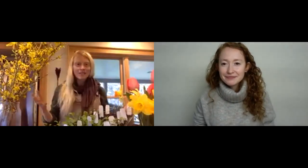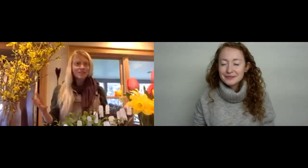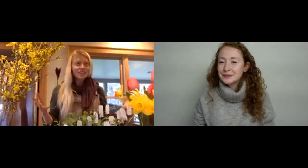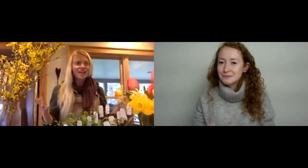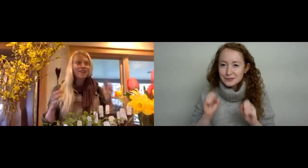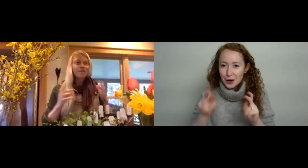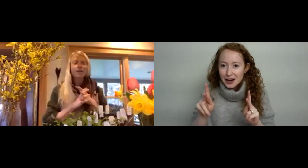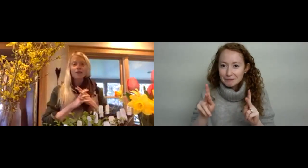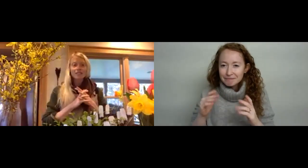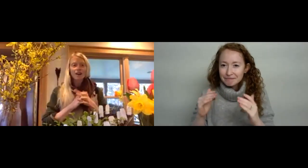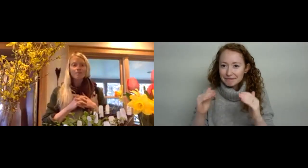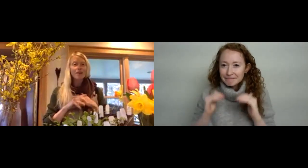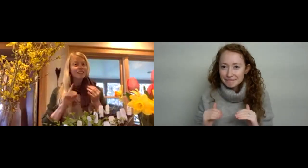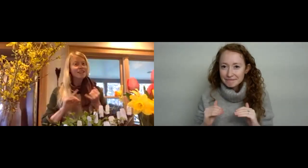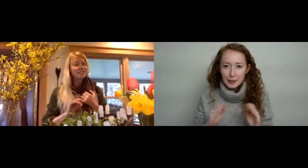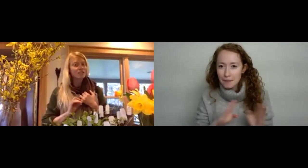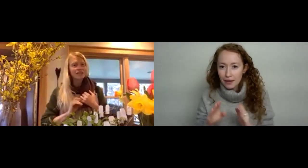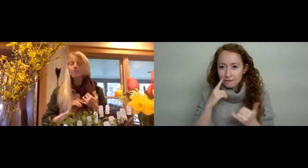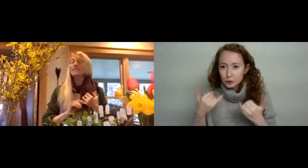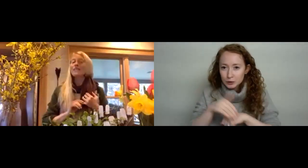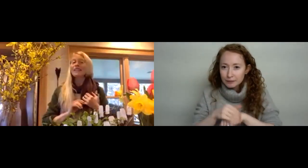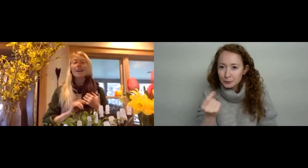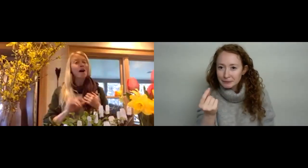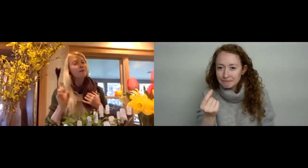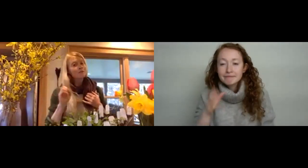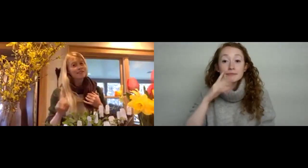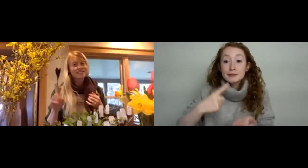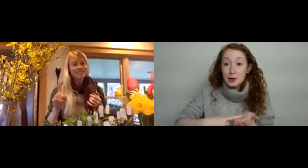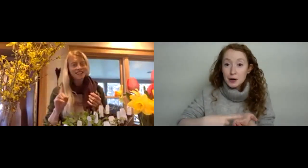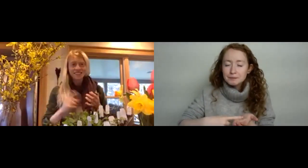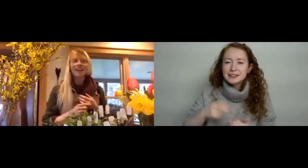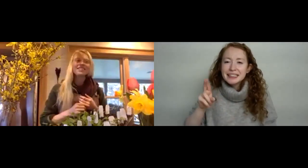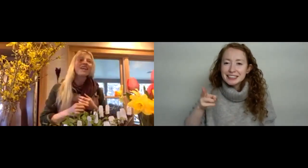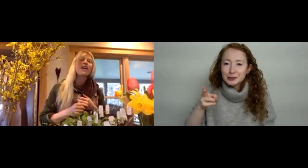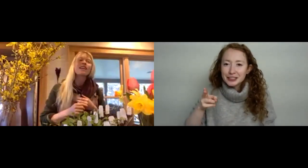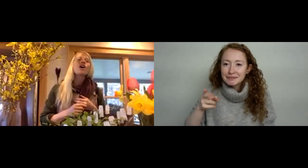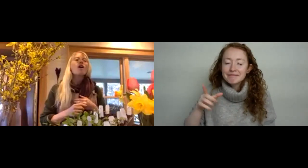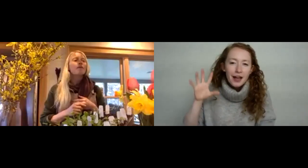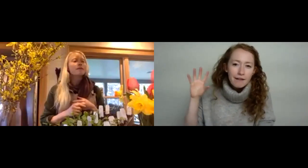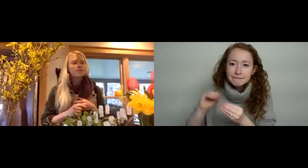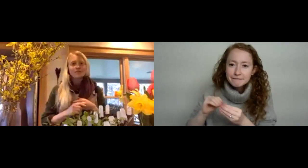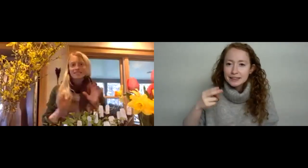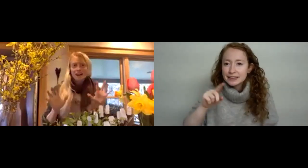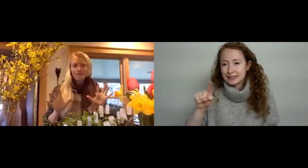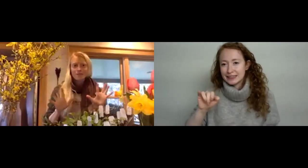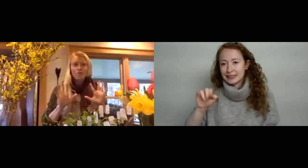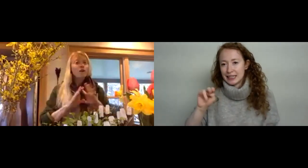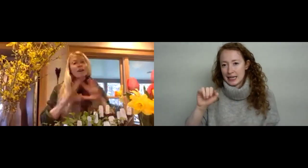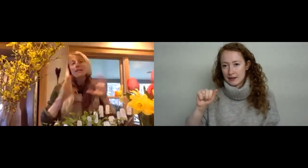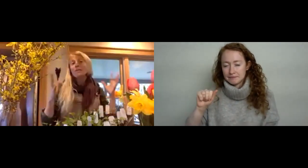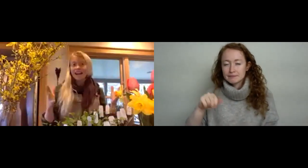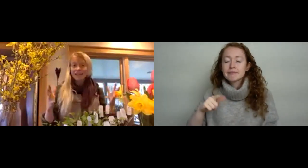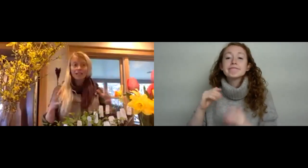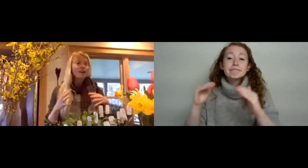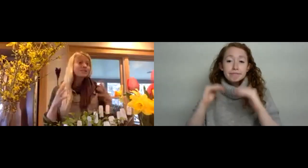lives going to look like? We're going to talk about the history, specifically of the zinnia tonight. And then we will dive into